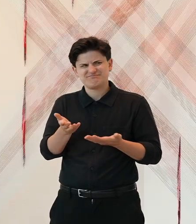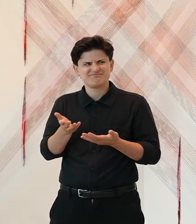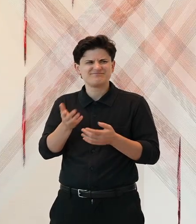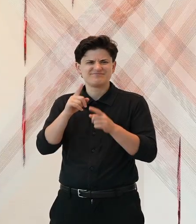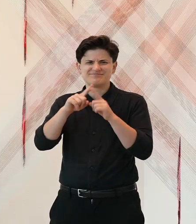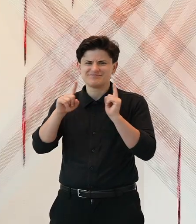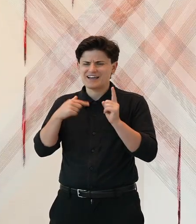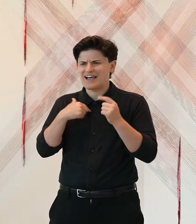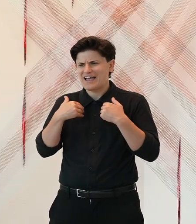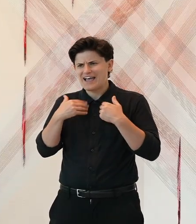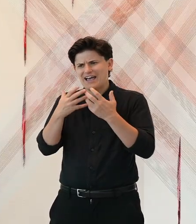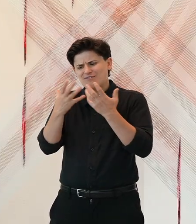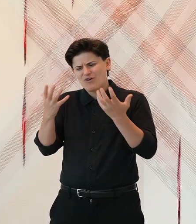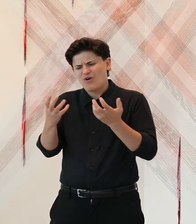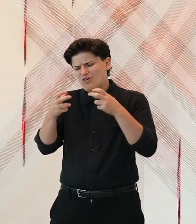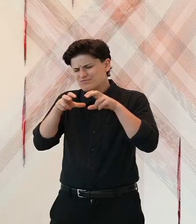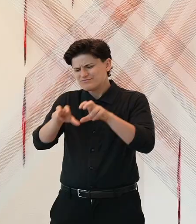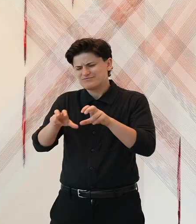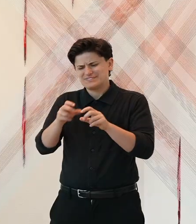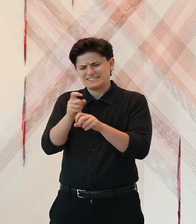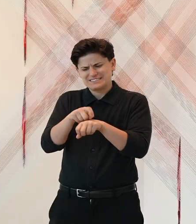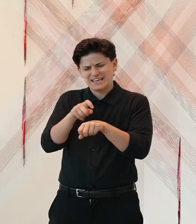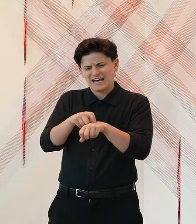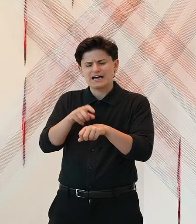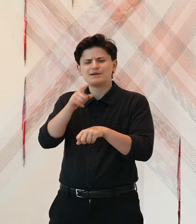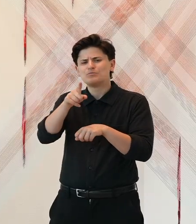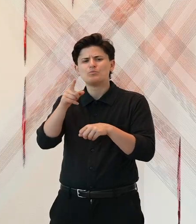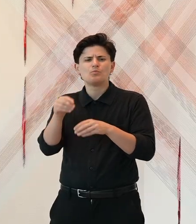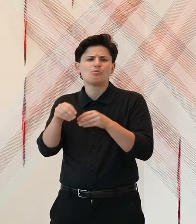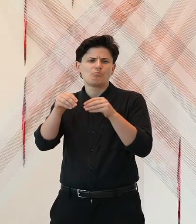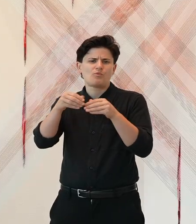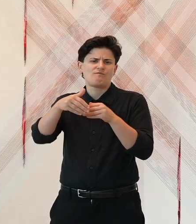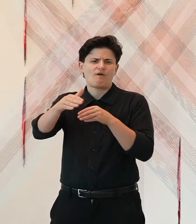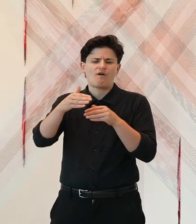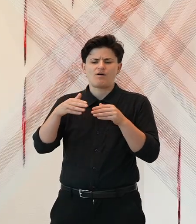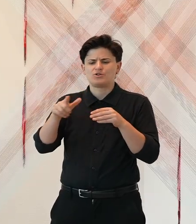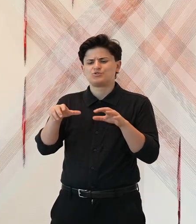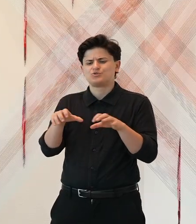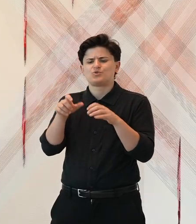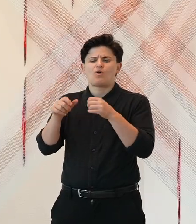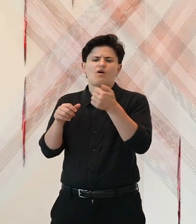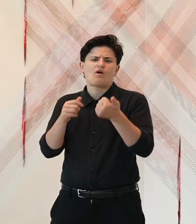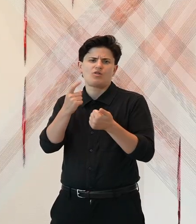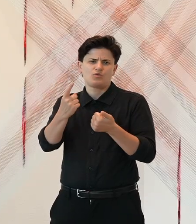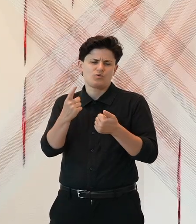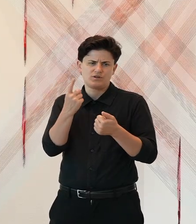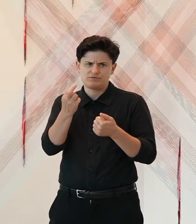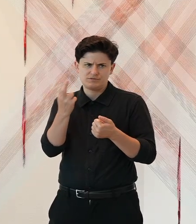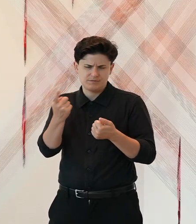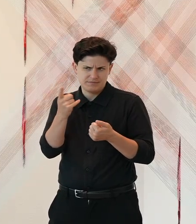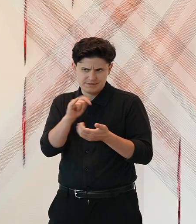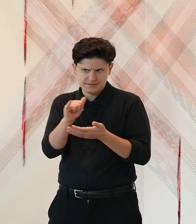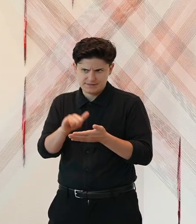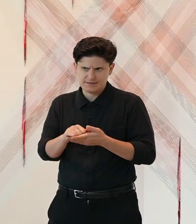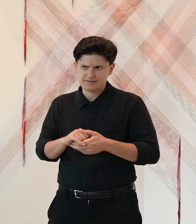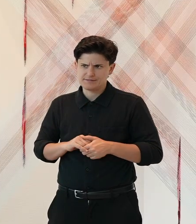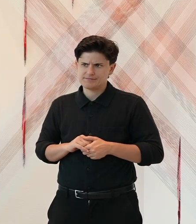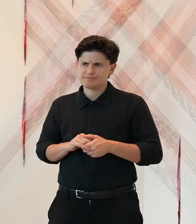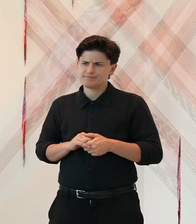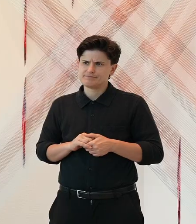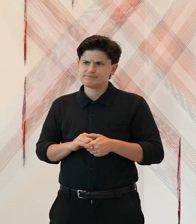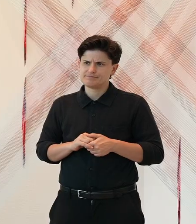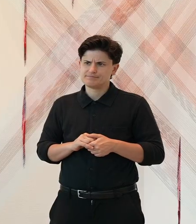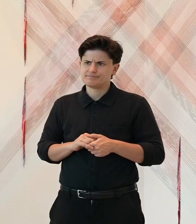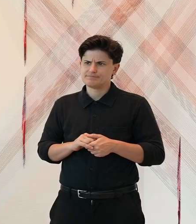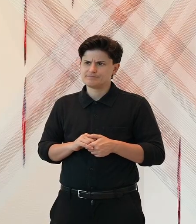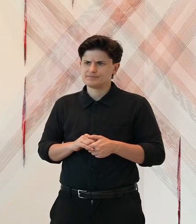I've got all this time in it, just move on and do another one, you know, or something like that. And